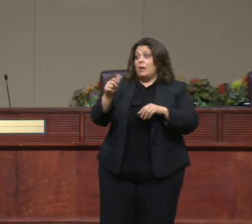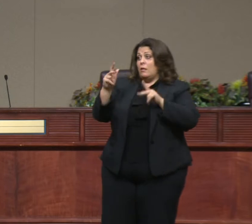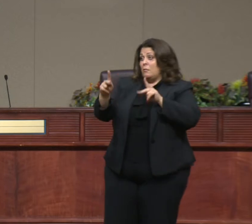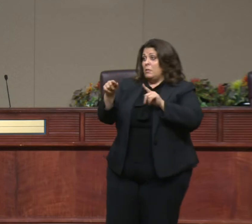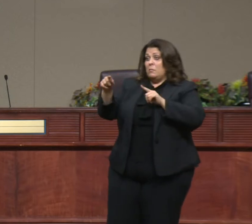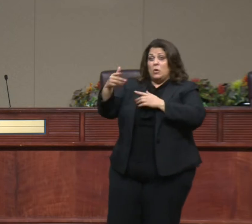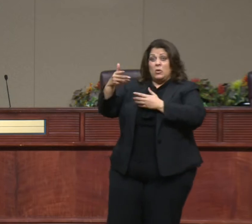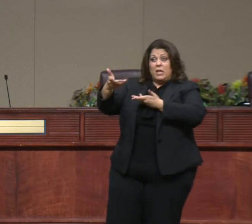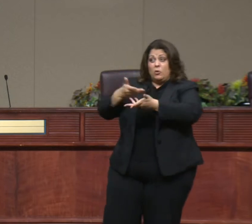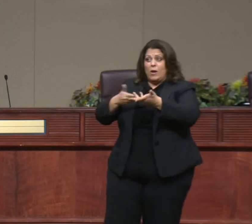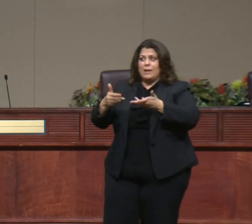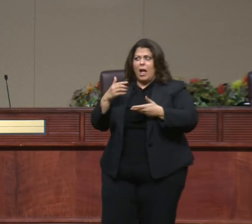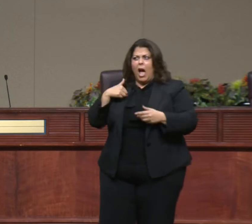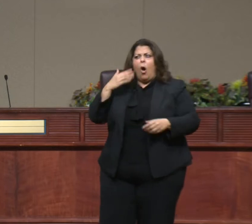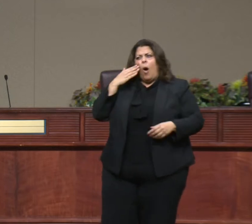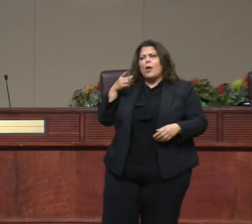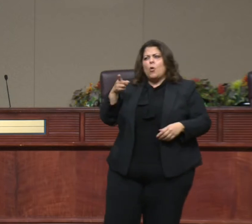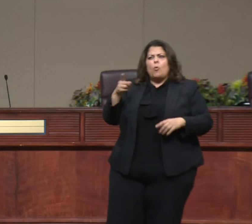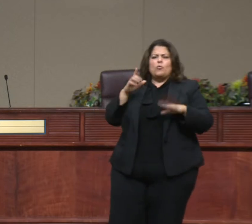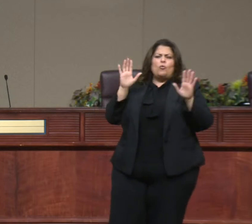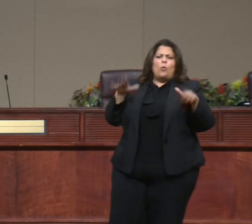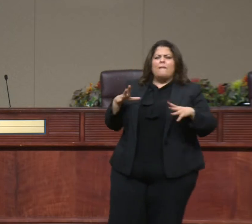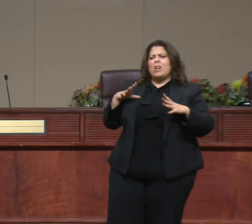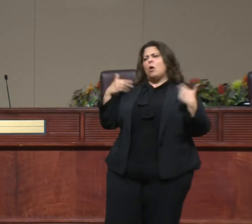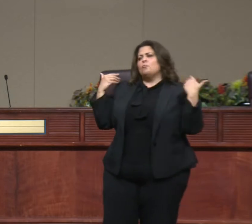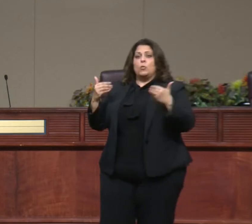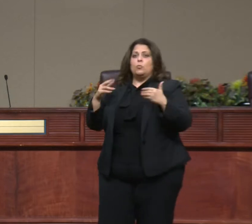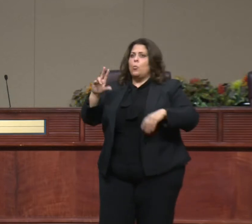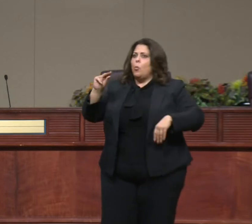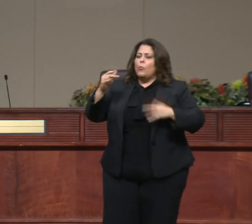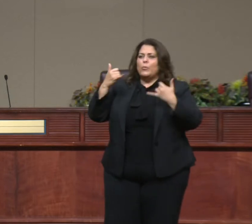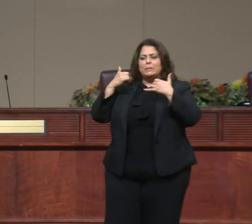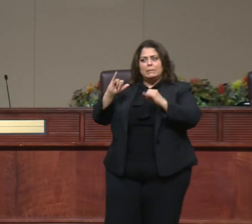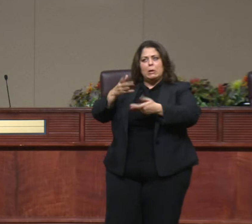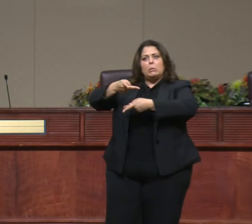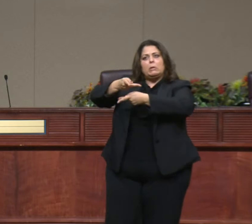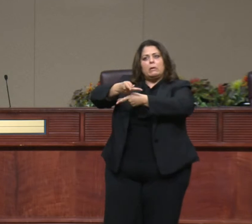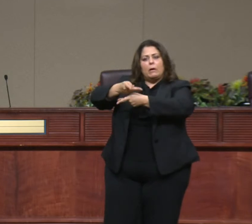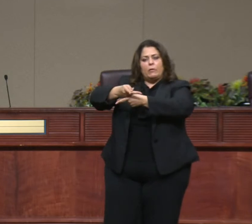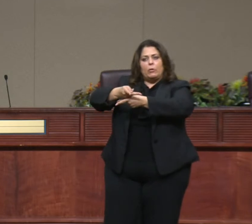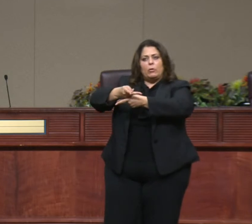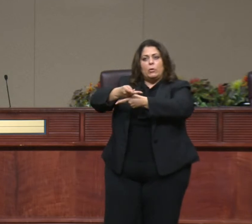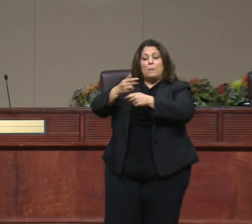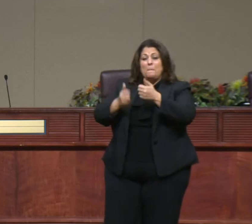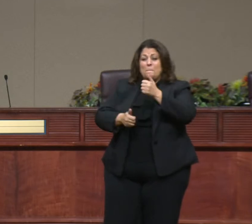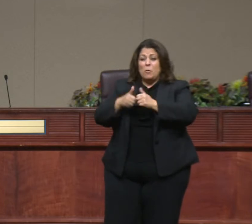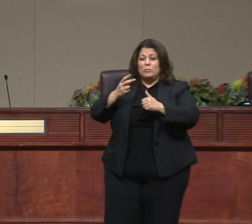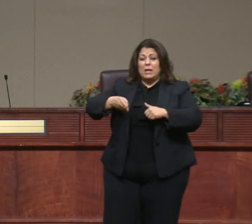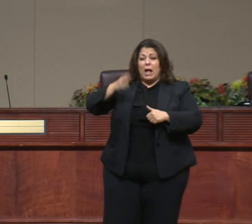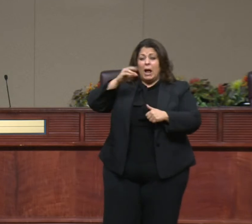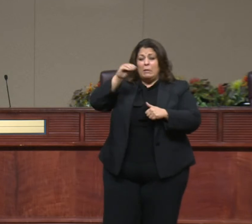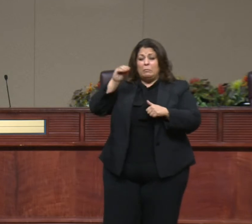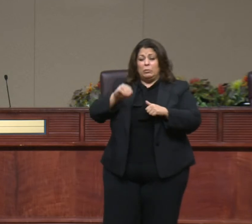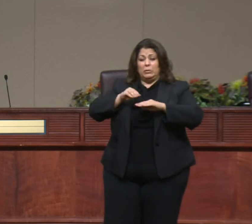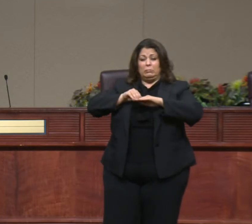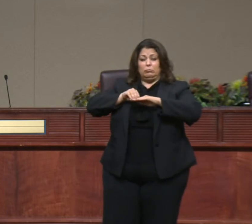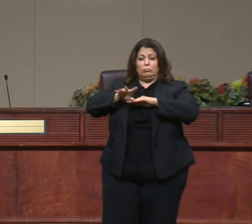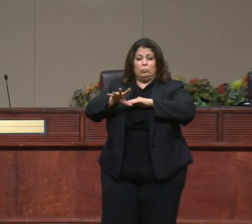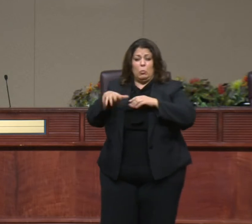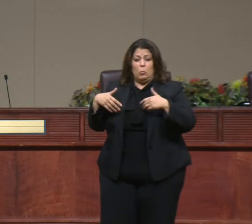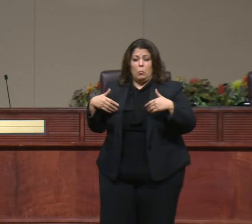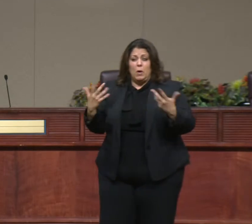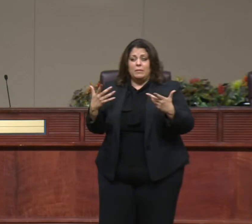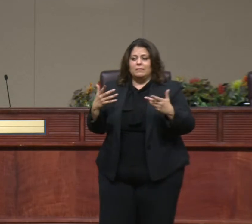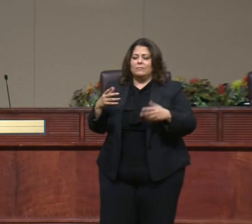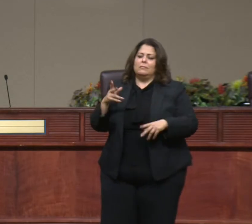these people, you should be careful. The largest outbreaks that we have been of people that know